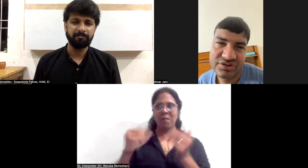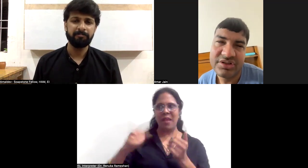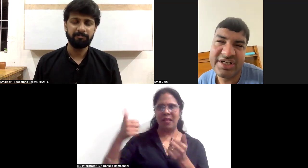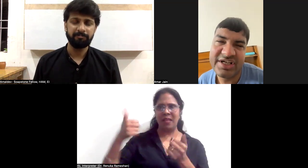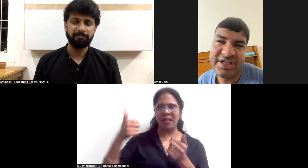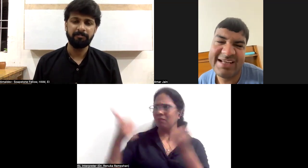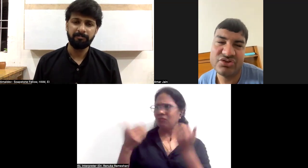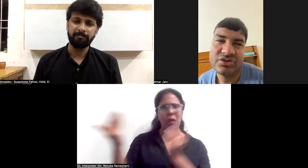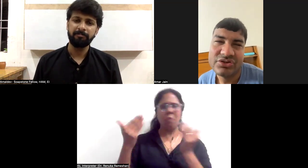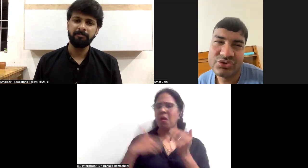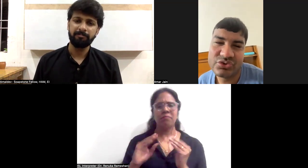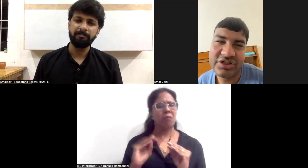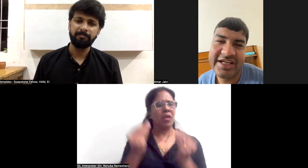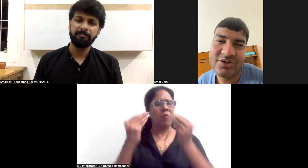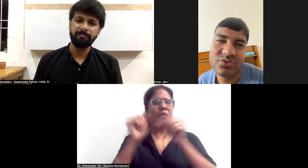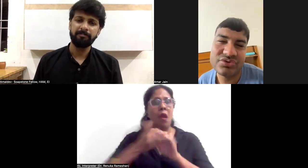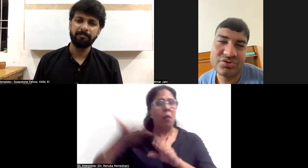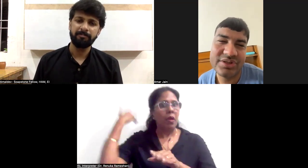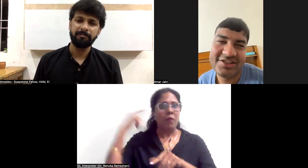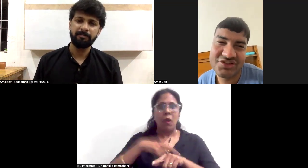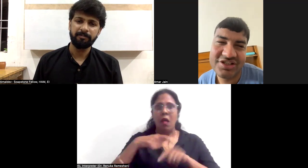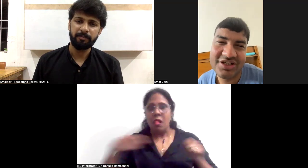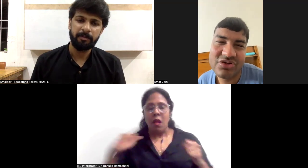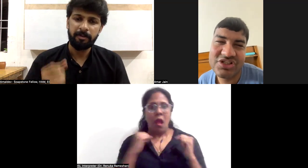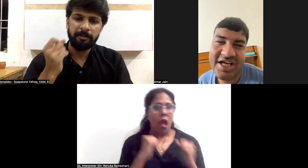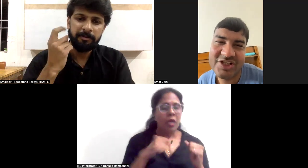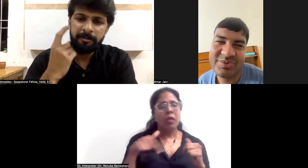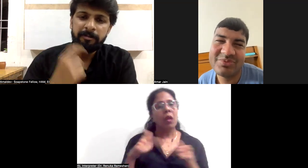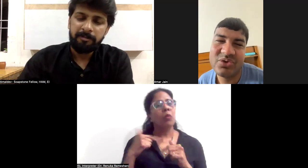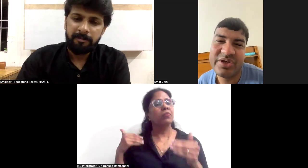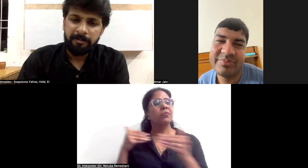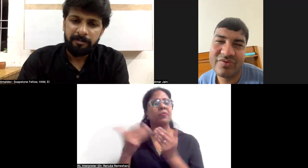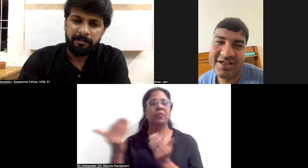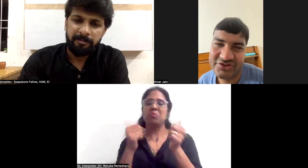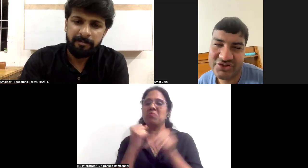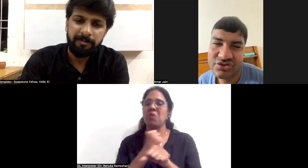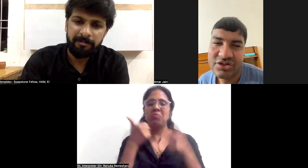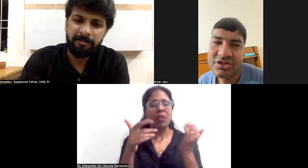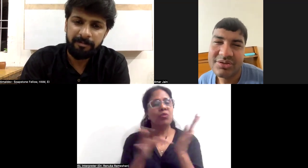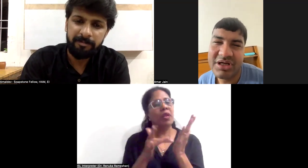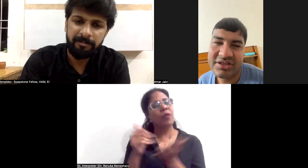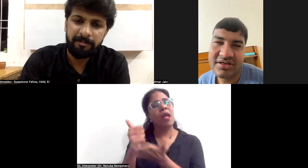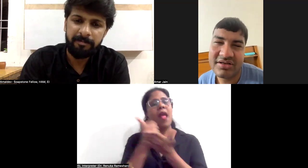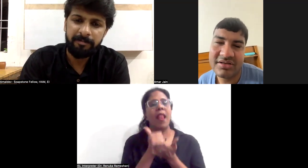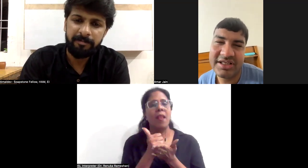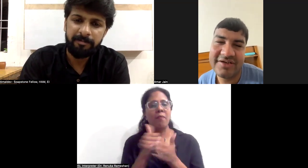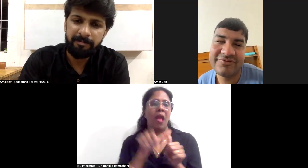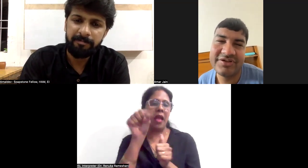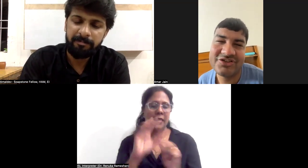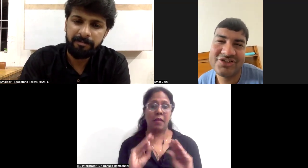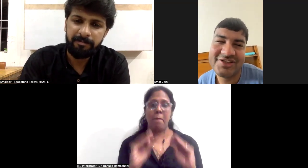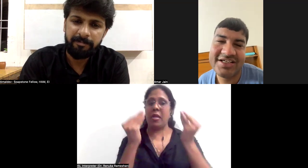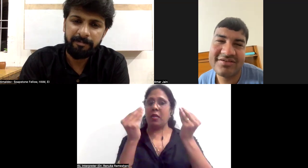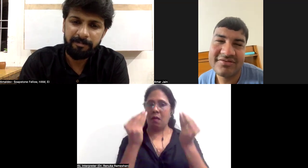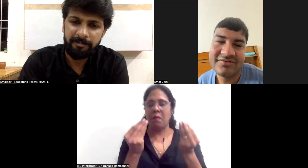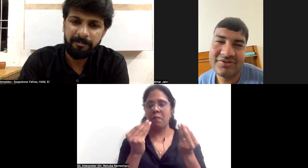previous times. So certainly to that extent, technology has been able to improve access. But if it